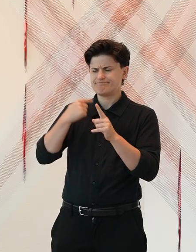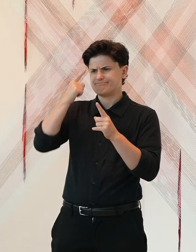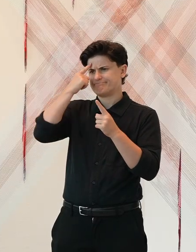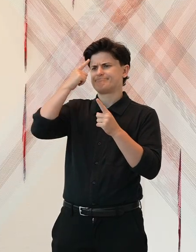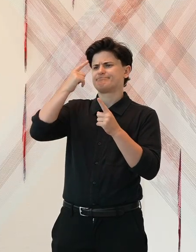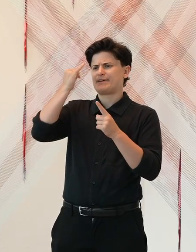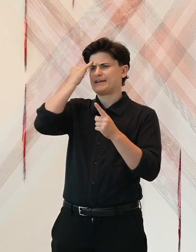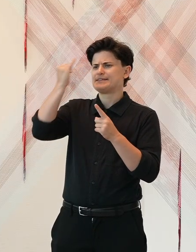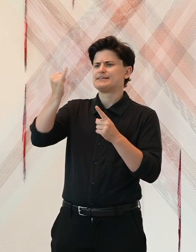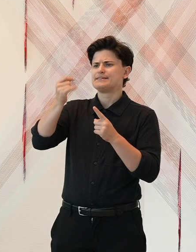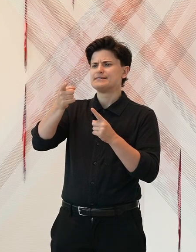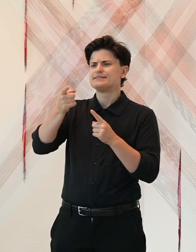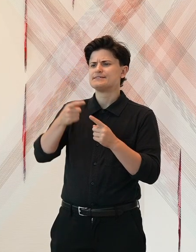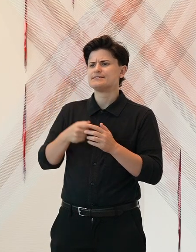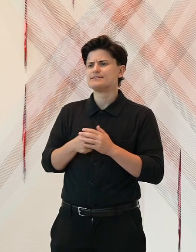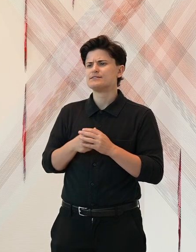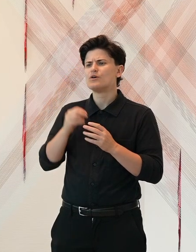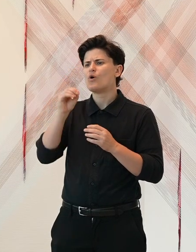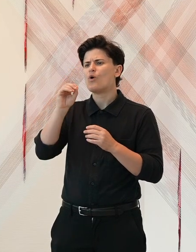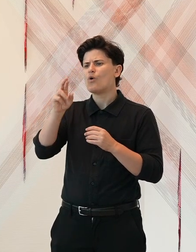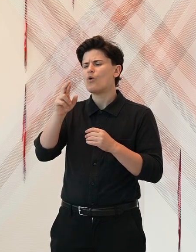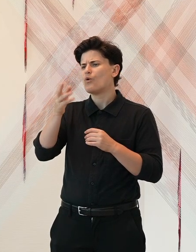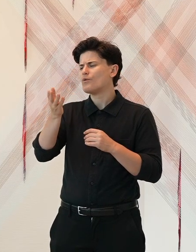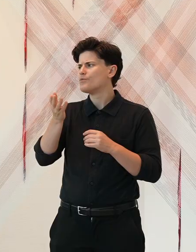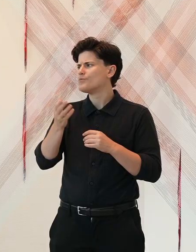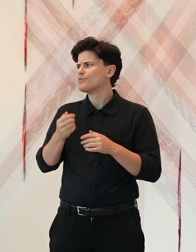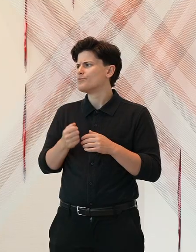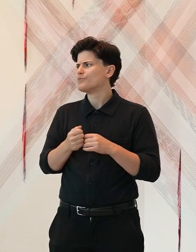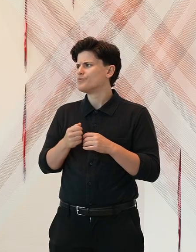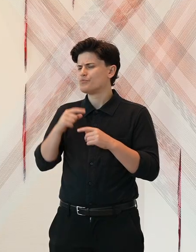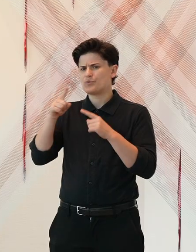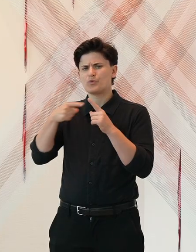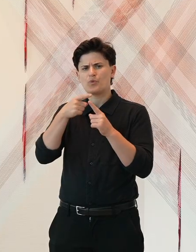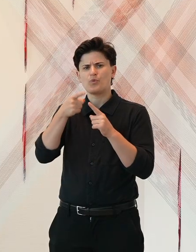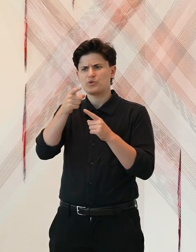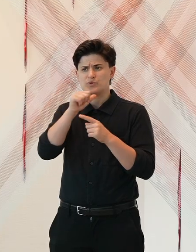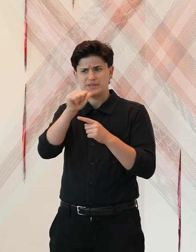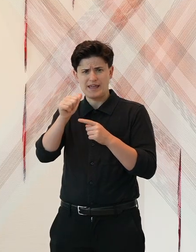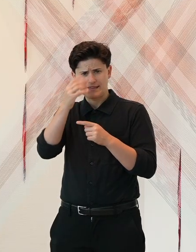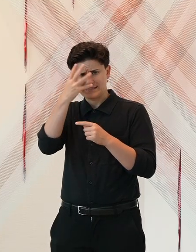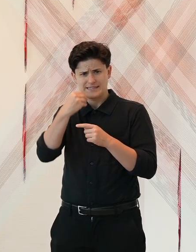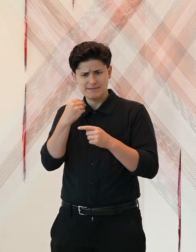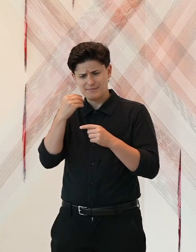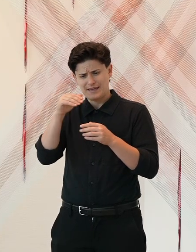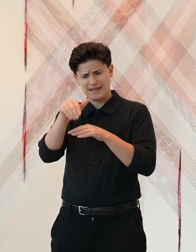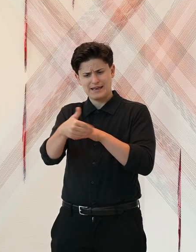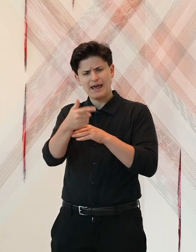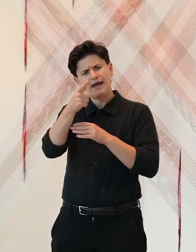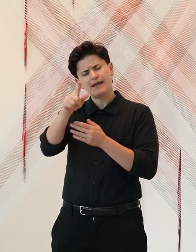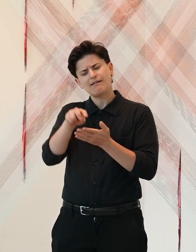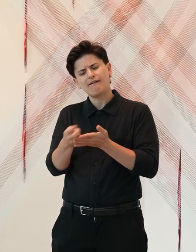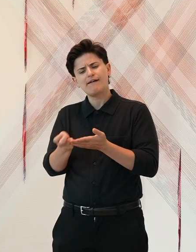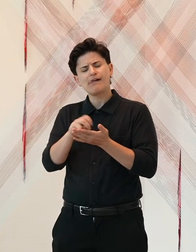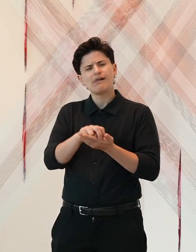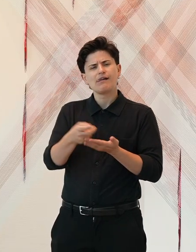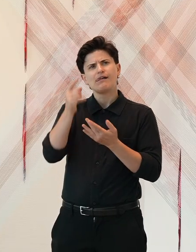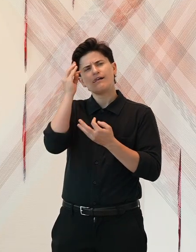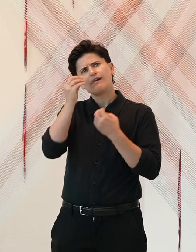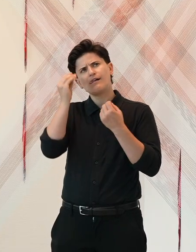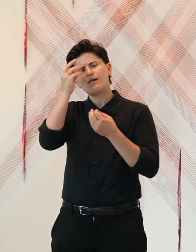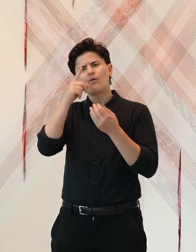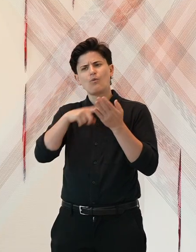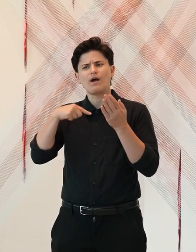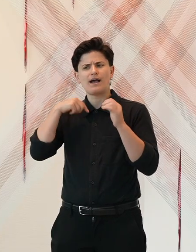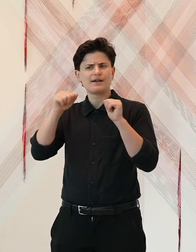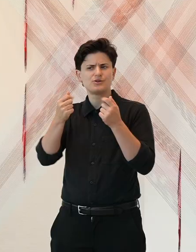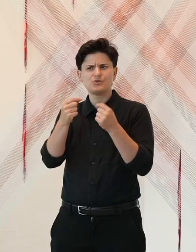And or when you're not sleeping at night thinking about what you could do, you know, about